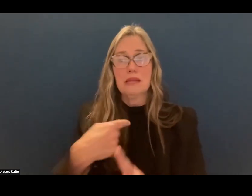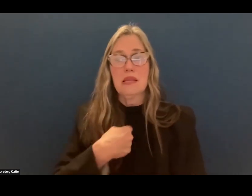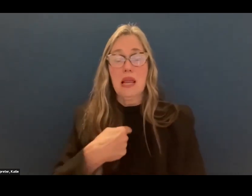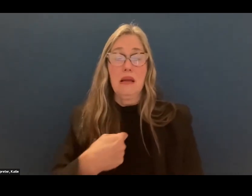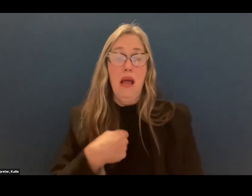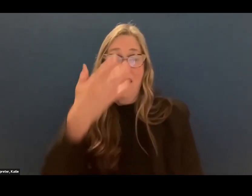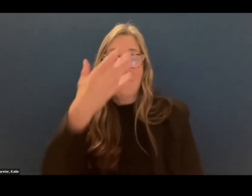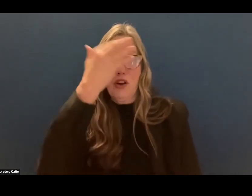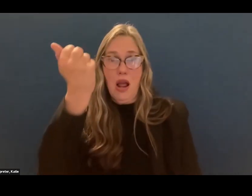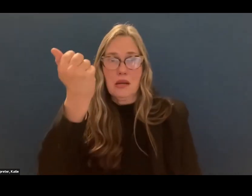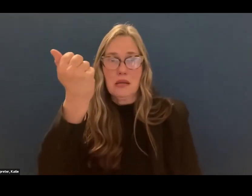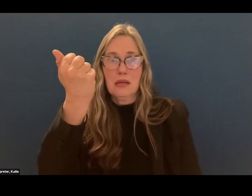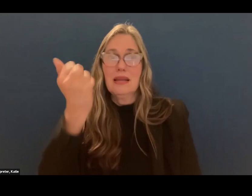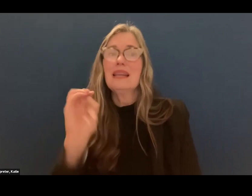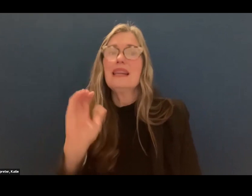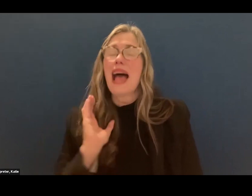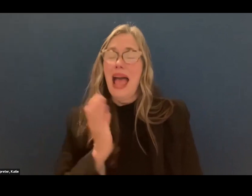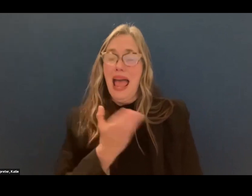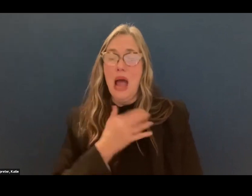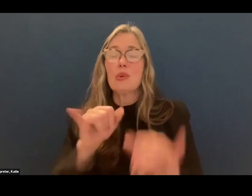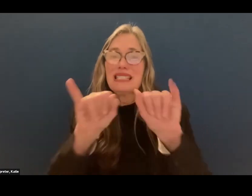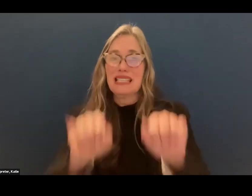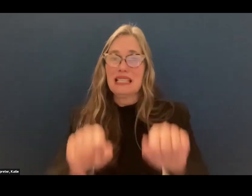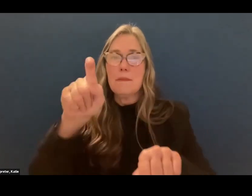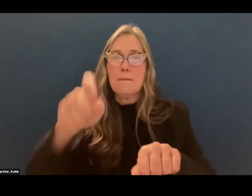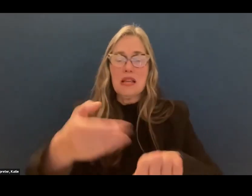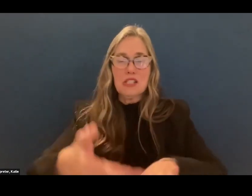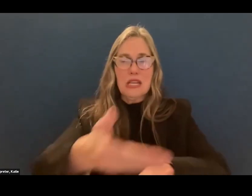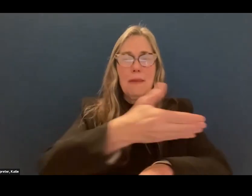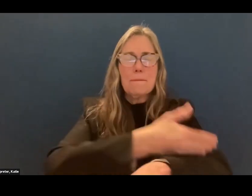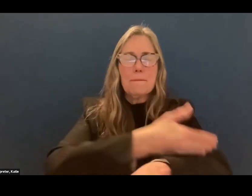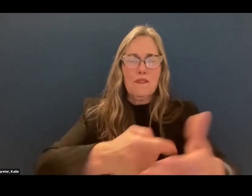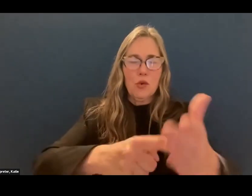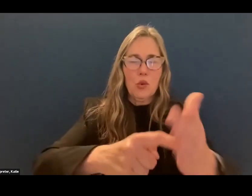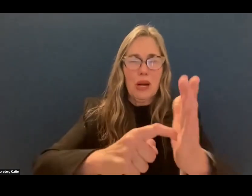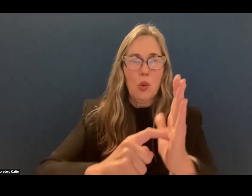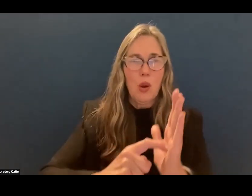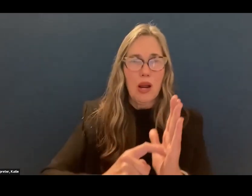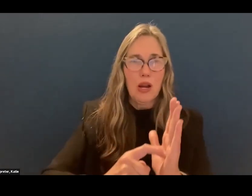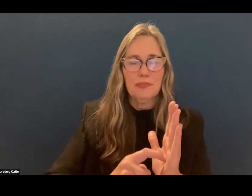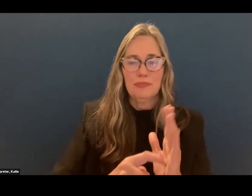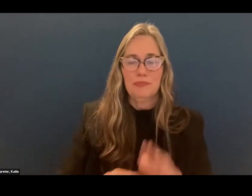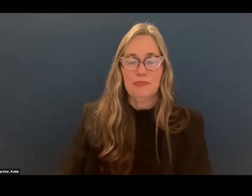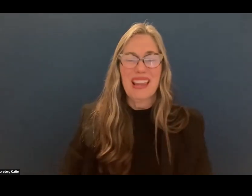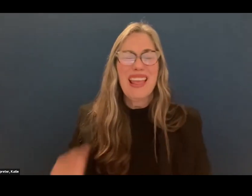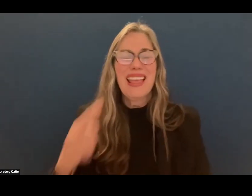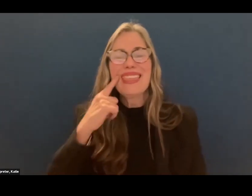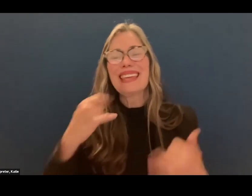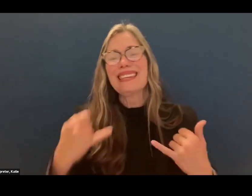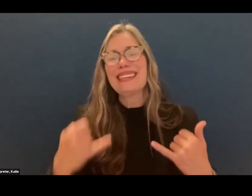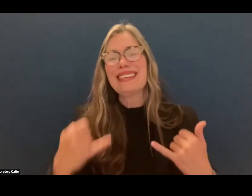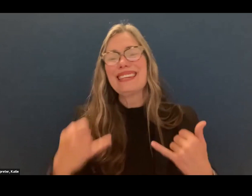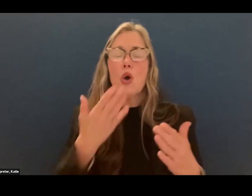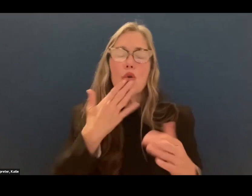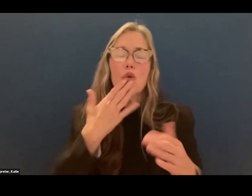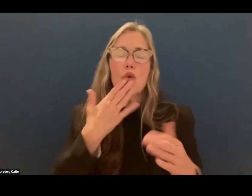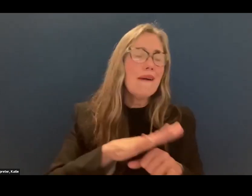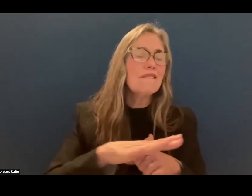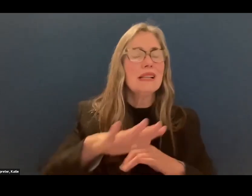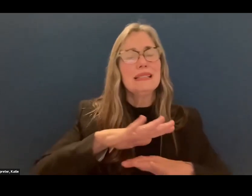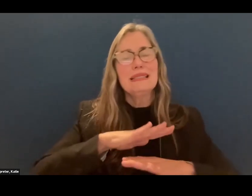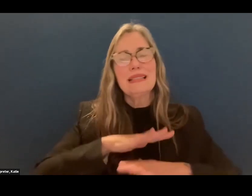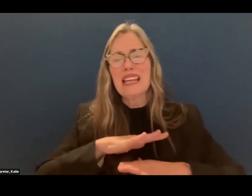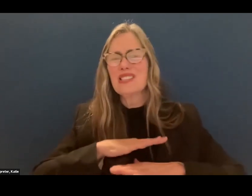improve our system. And I don't want us to be satisfied. I'm looking forward